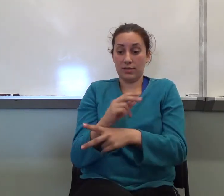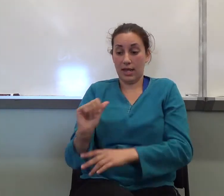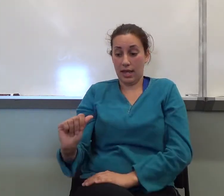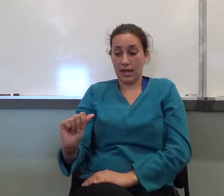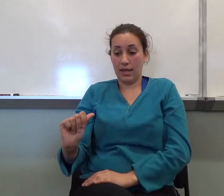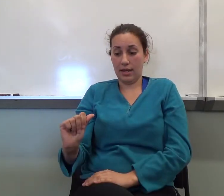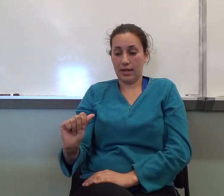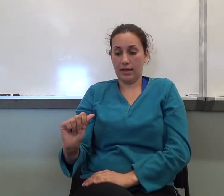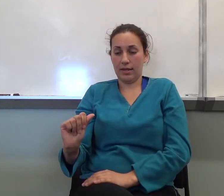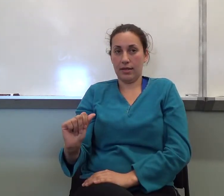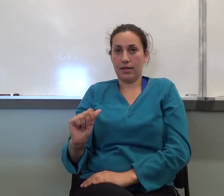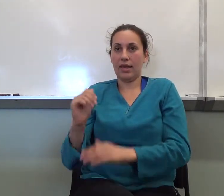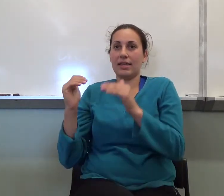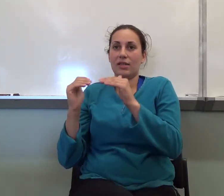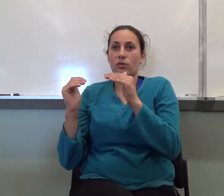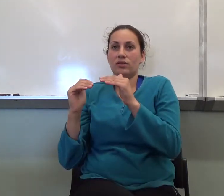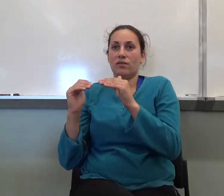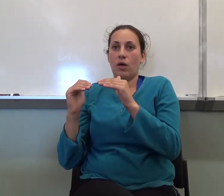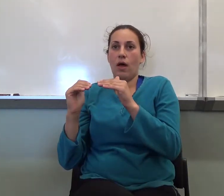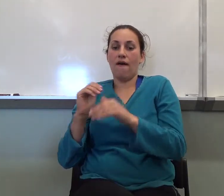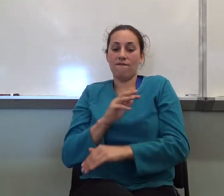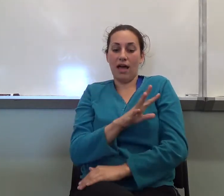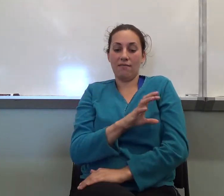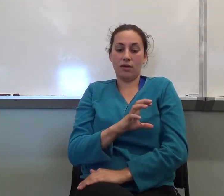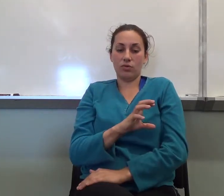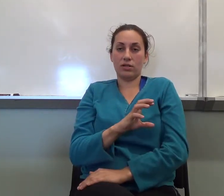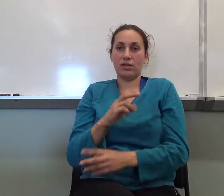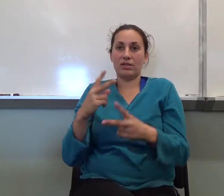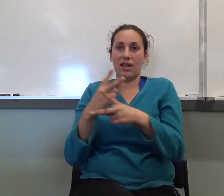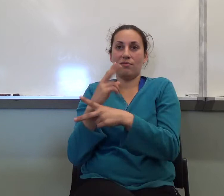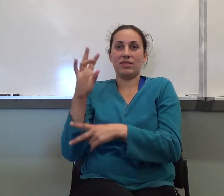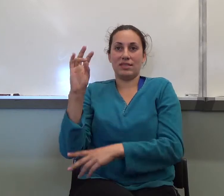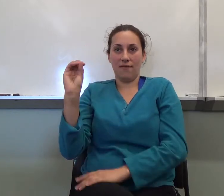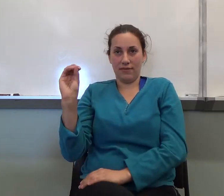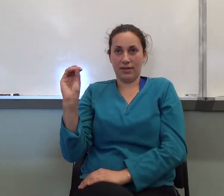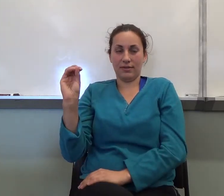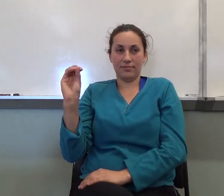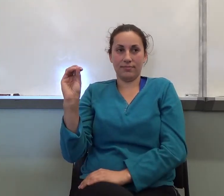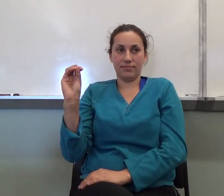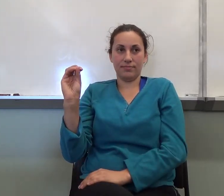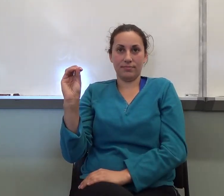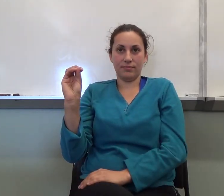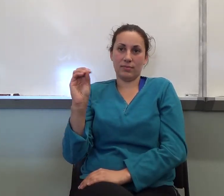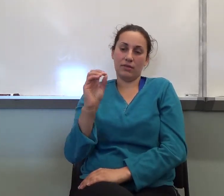equal to 500 times 70. And now we work all the zeros here, that's going to be